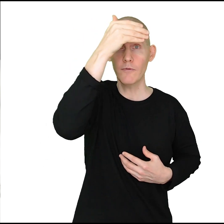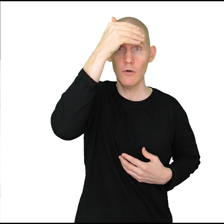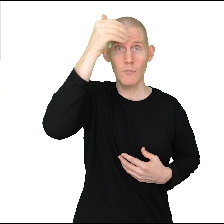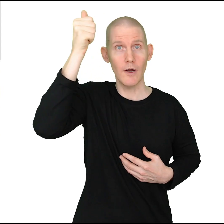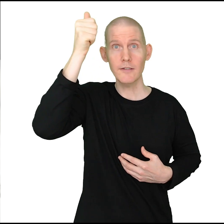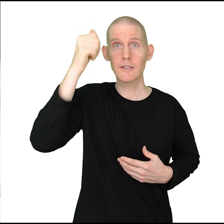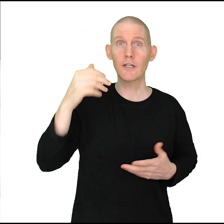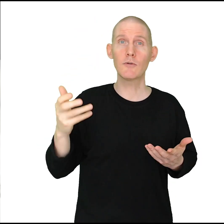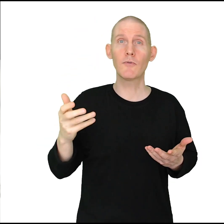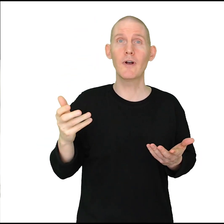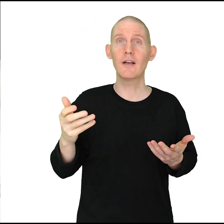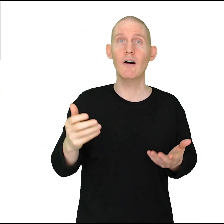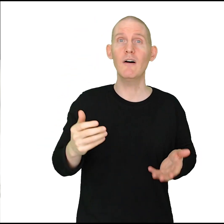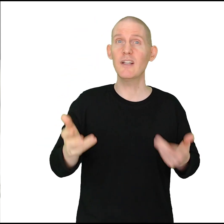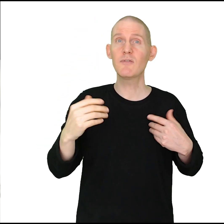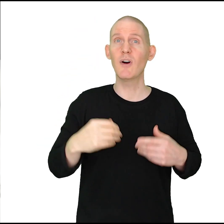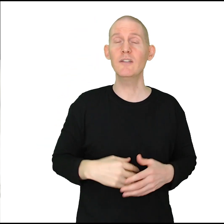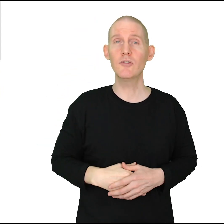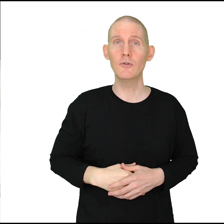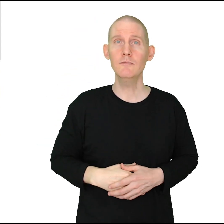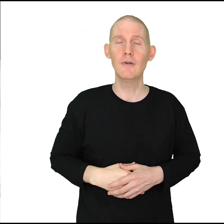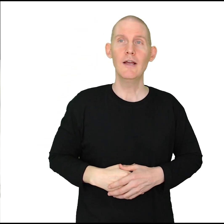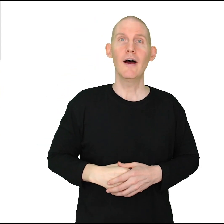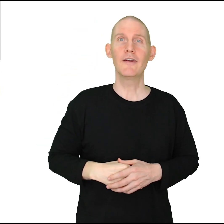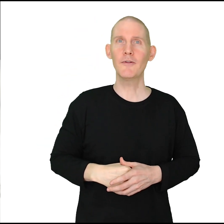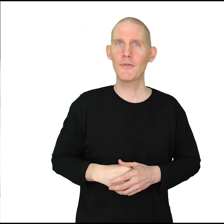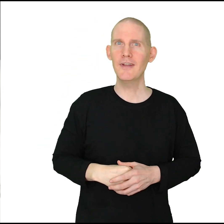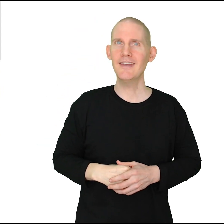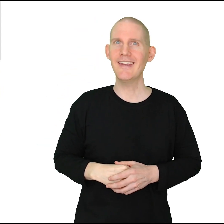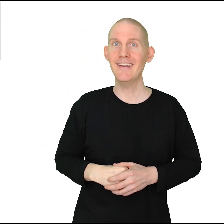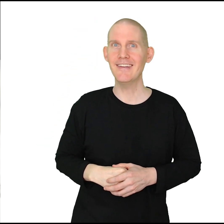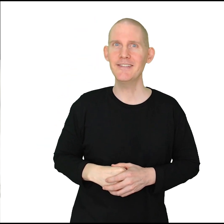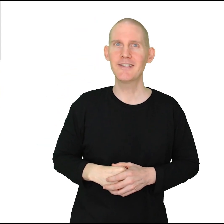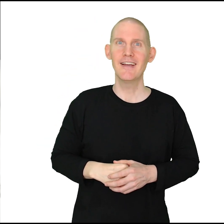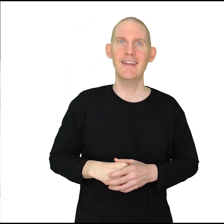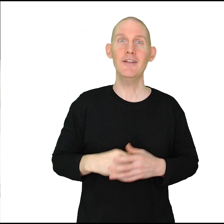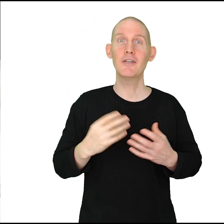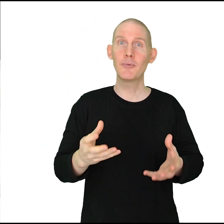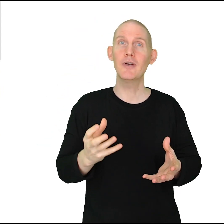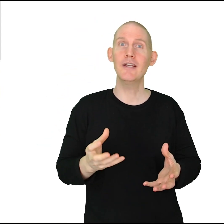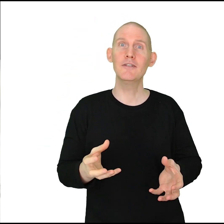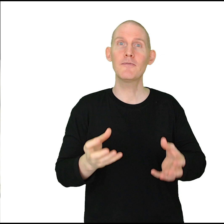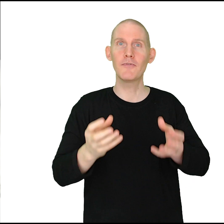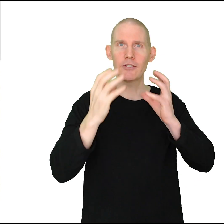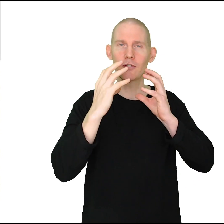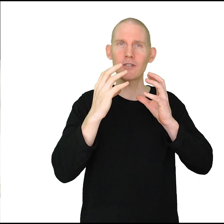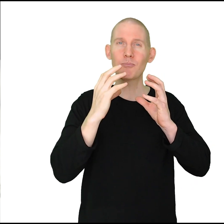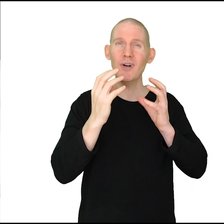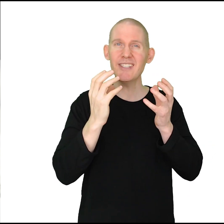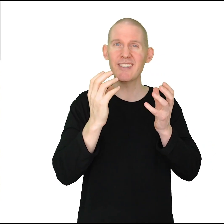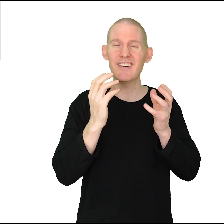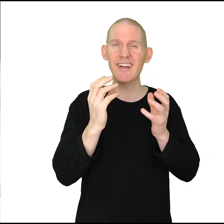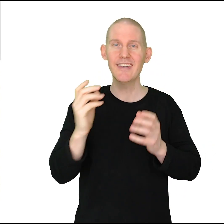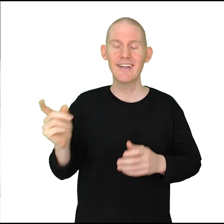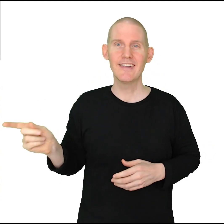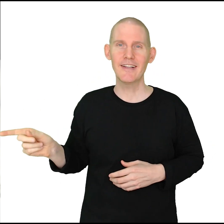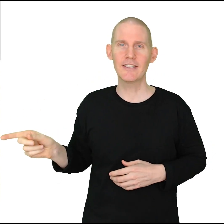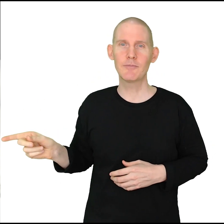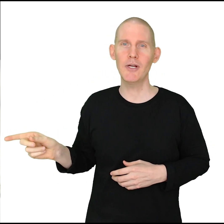don't want to touch your forehead at all, that's fine too. Another thing is that you can put it in your facial expression, right? Like this picture